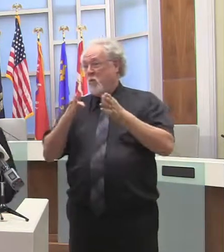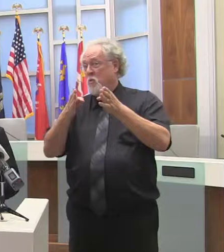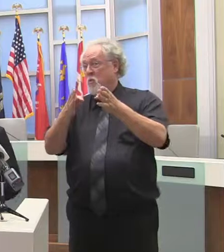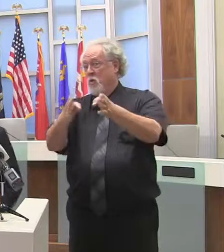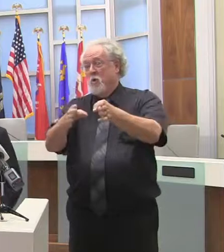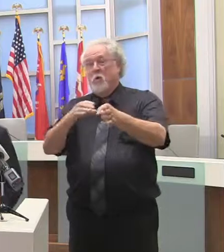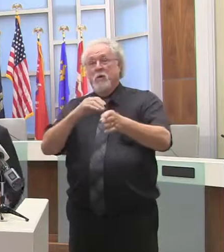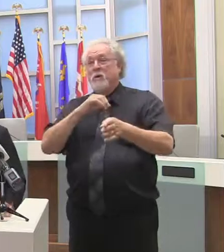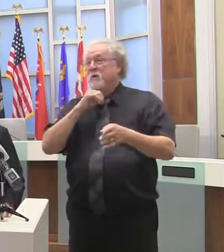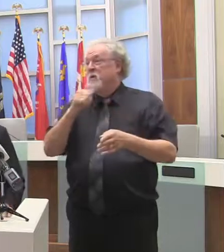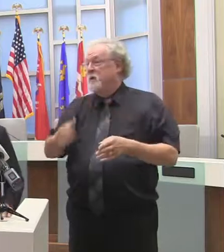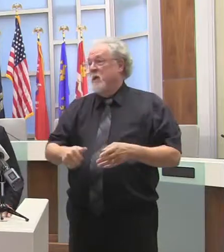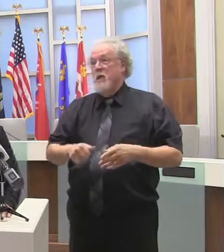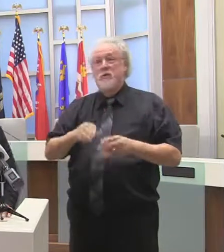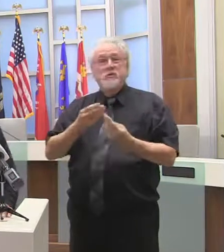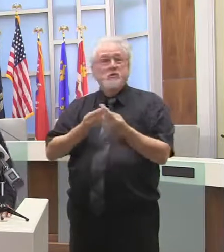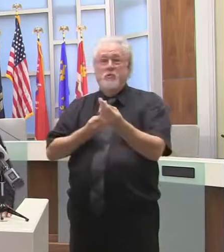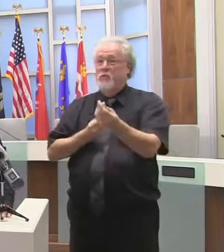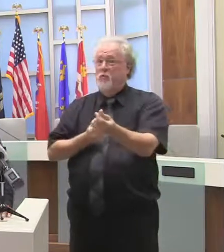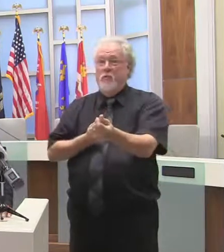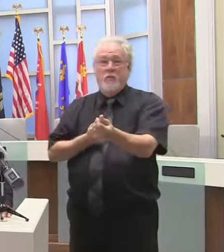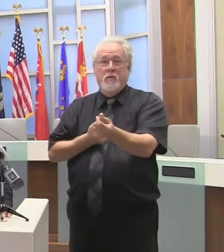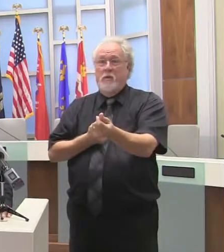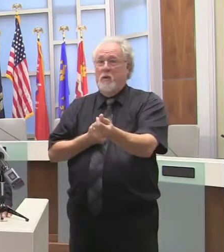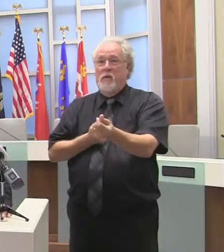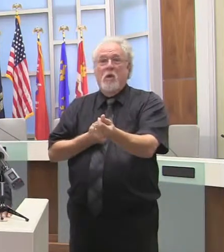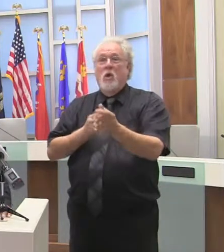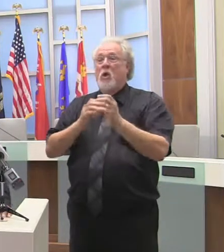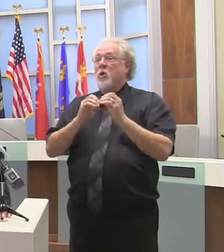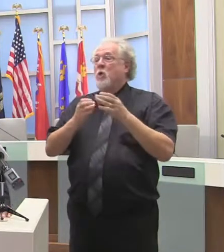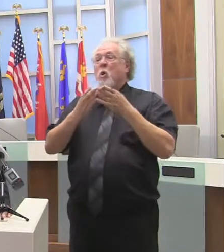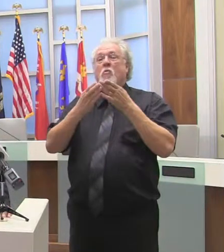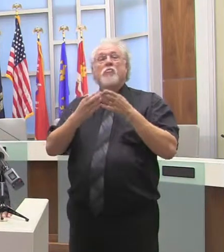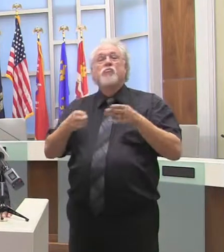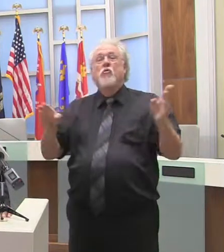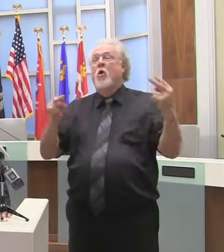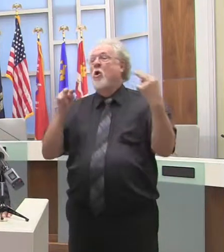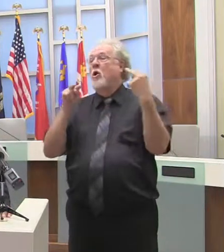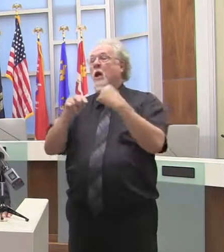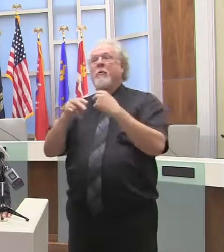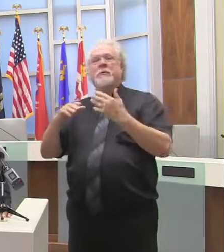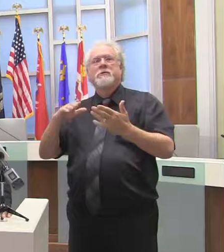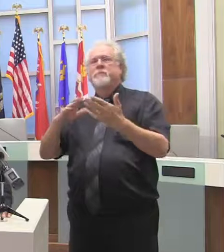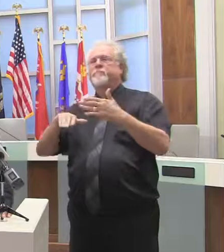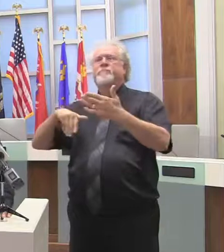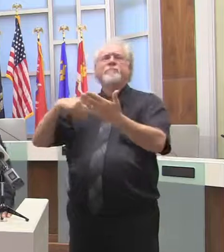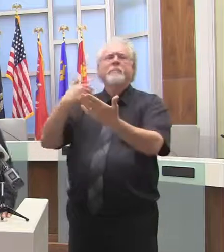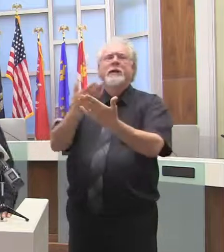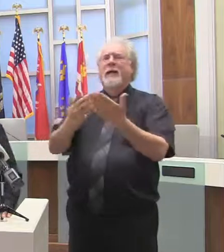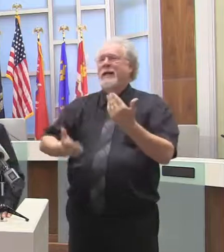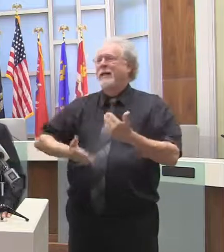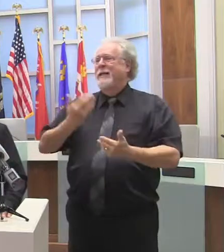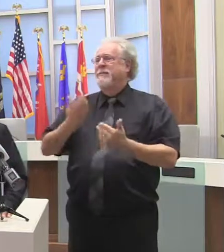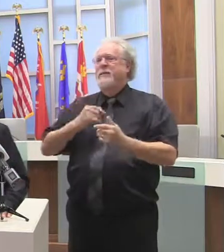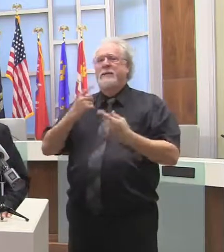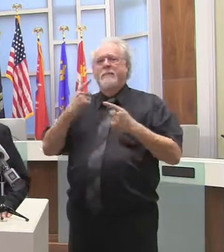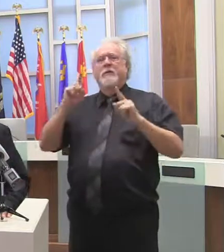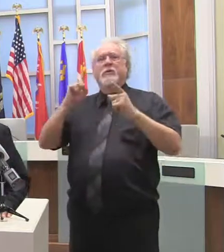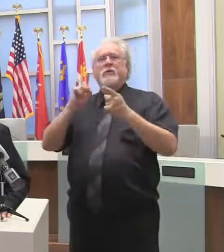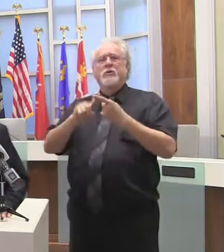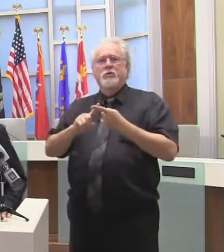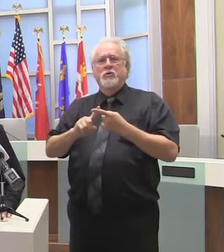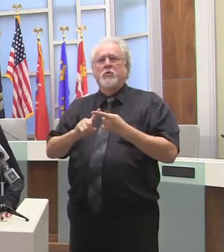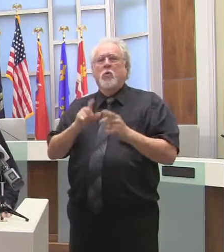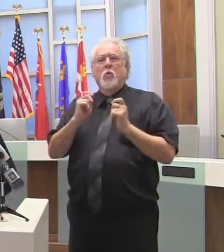not altogether a smooth one. There are no broad highways that lead us easily and inevitably to